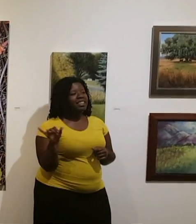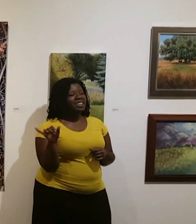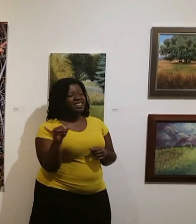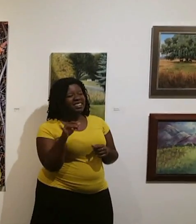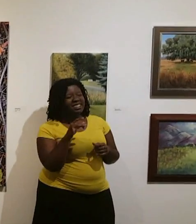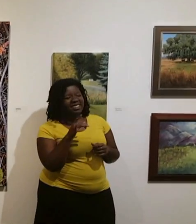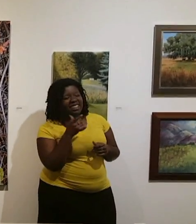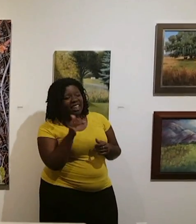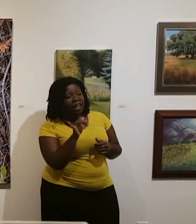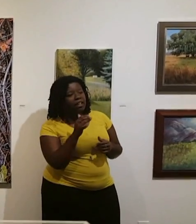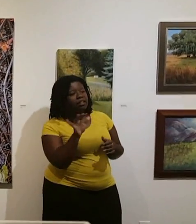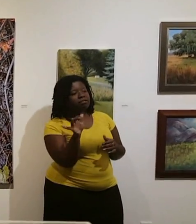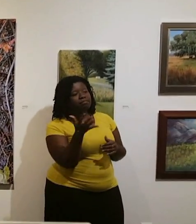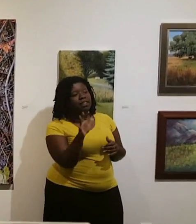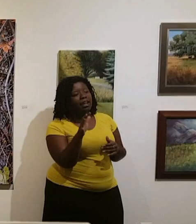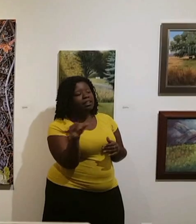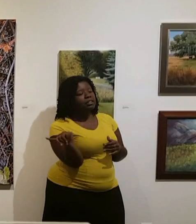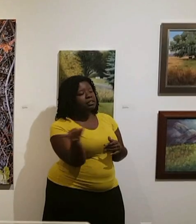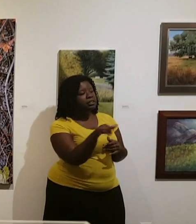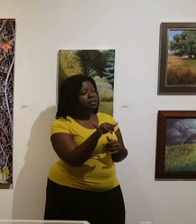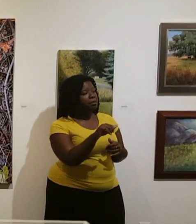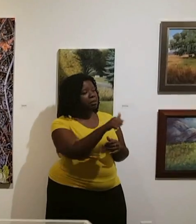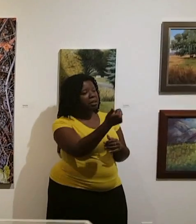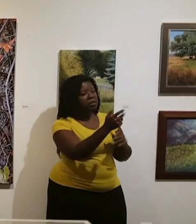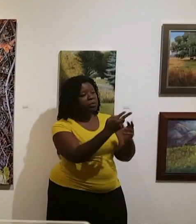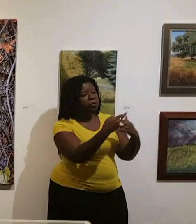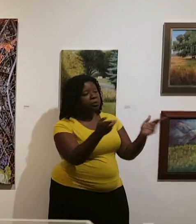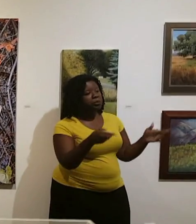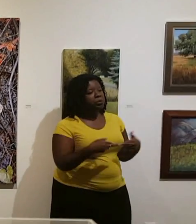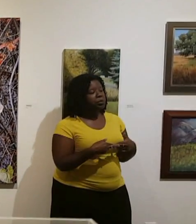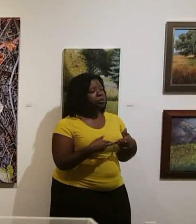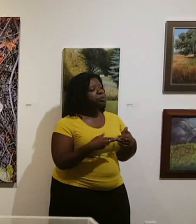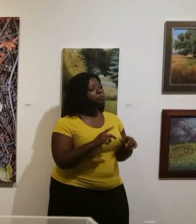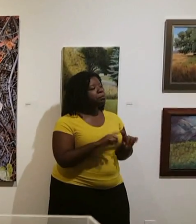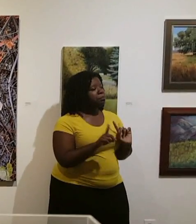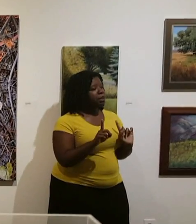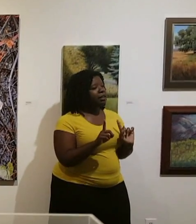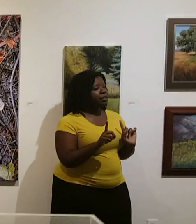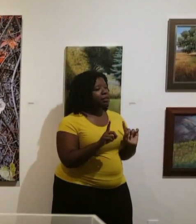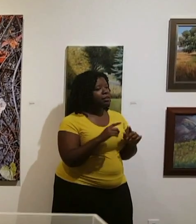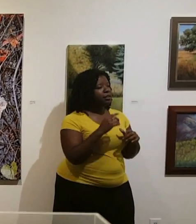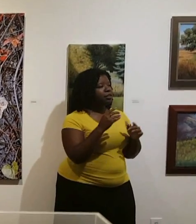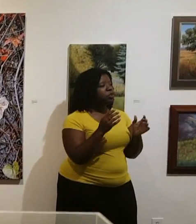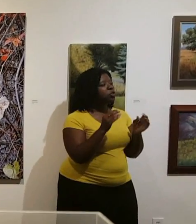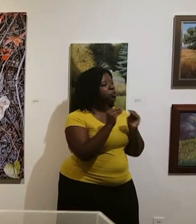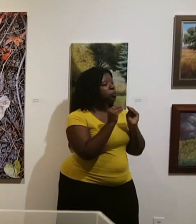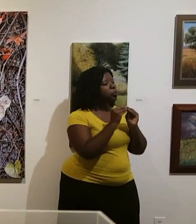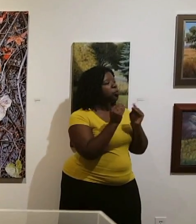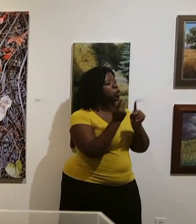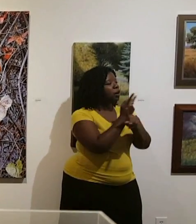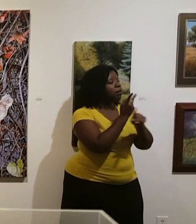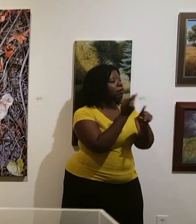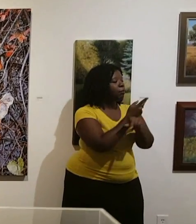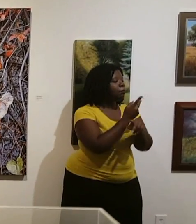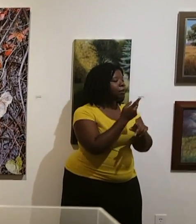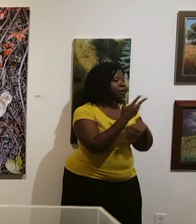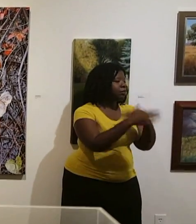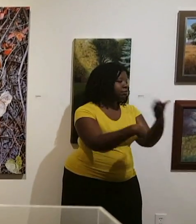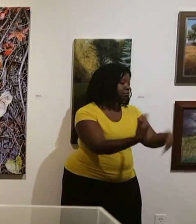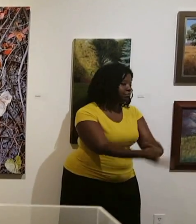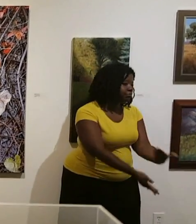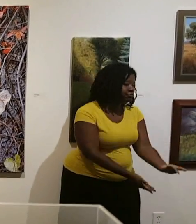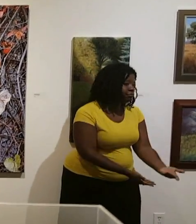other room, but through the years they've become a little more complex. And then that one, which